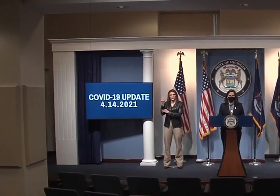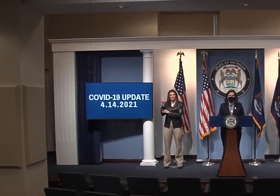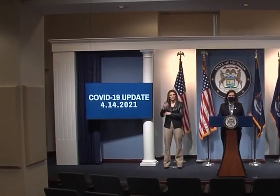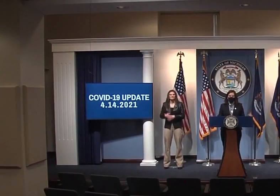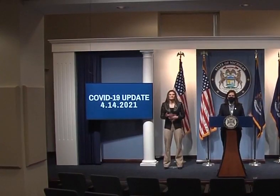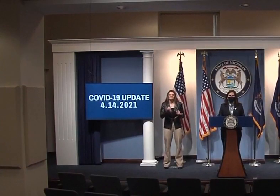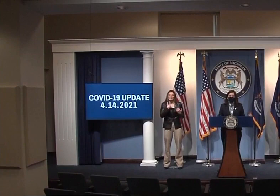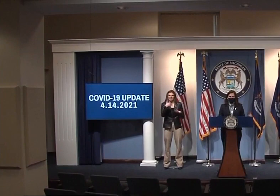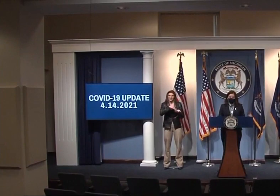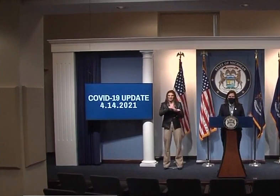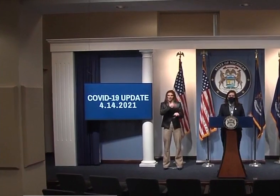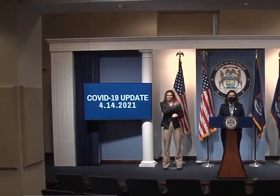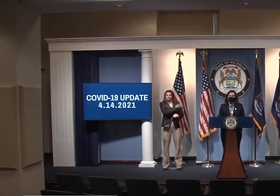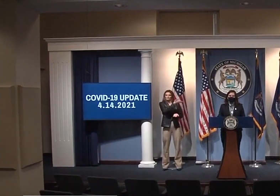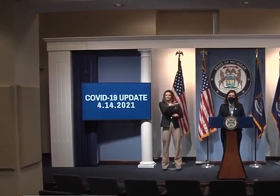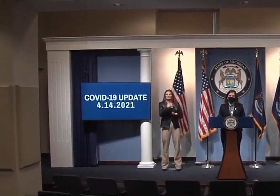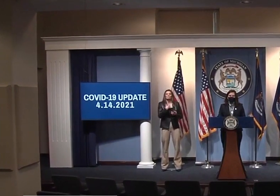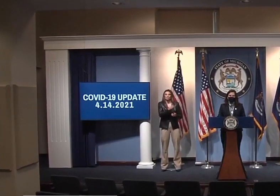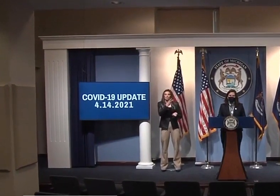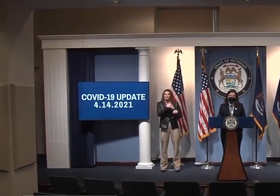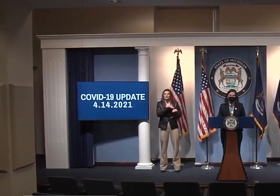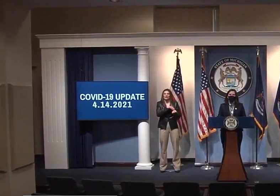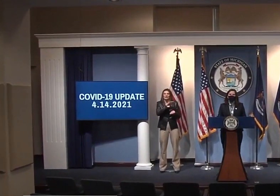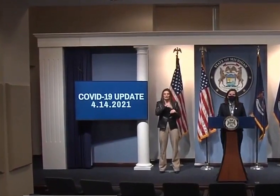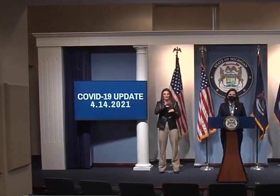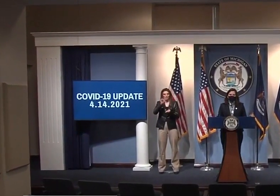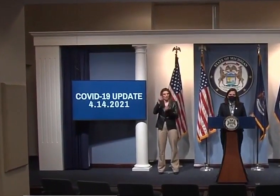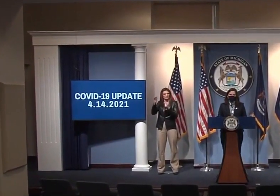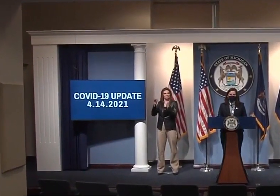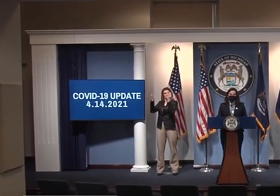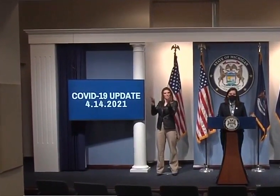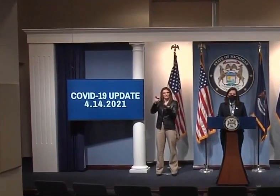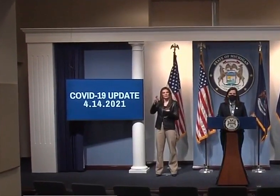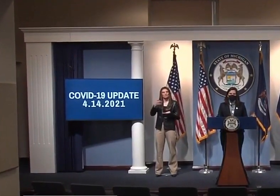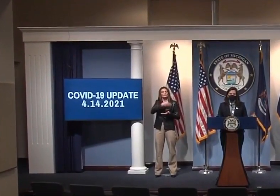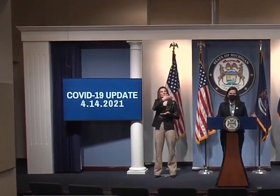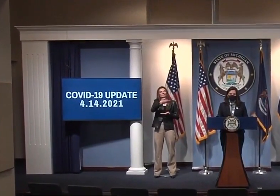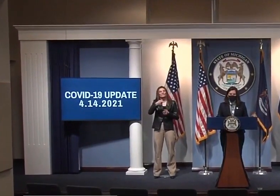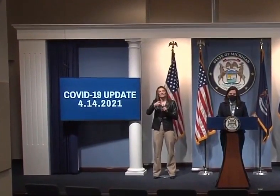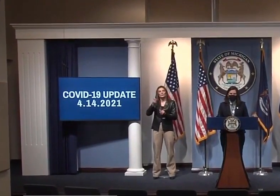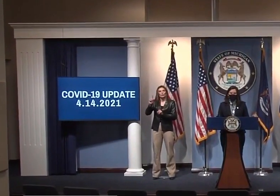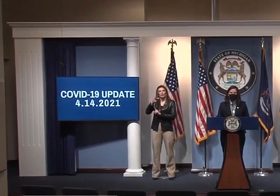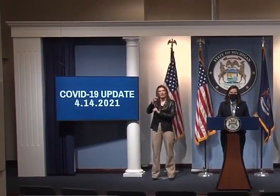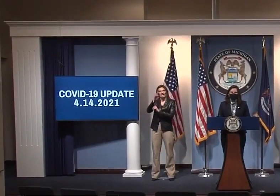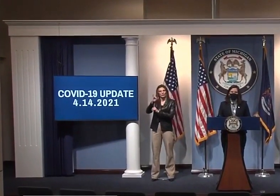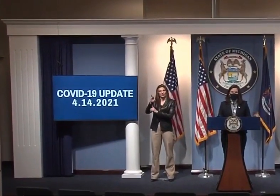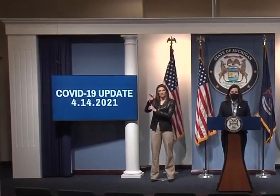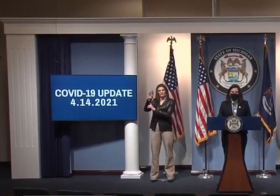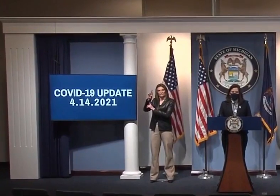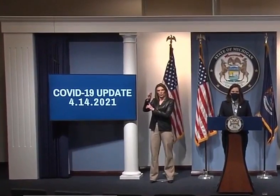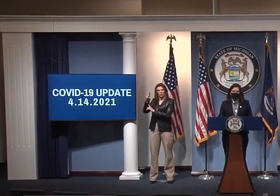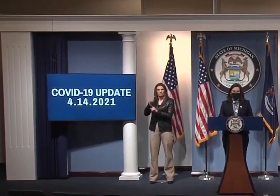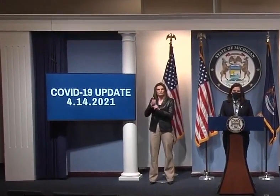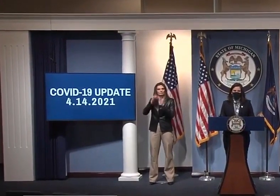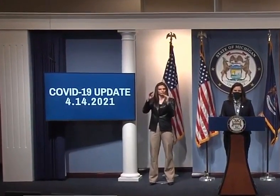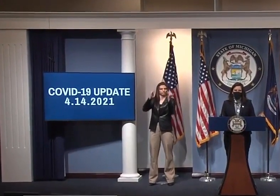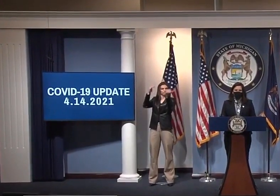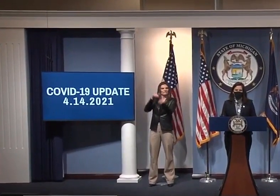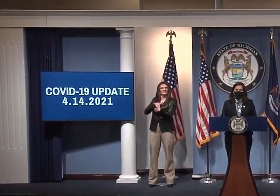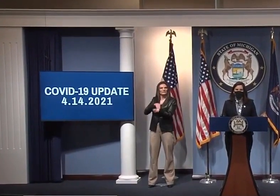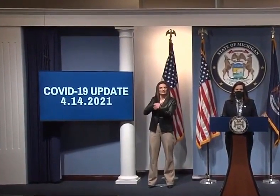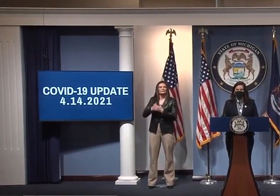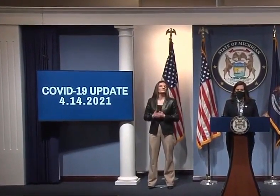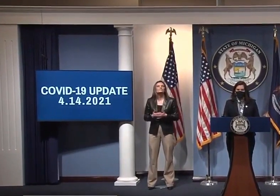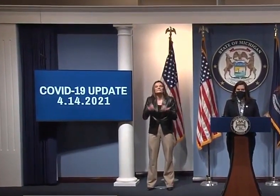J and Dr. Adnan Munkara from Henry Ford Health System, the chief clinical officer. Today, we're going to discuss